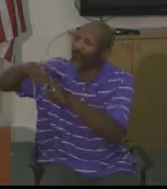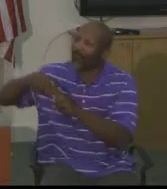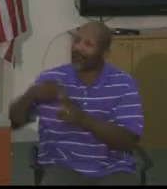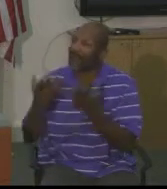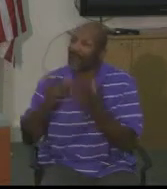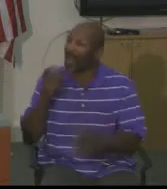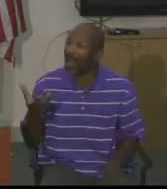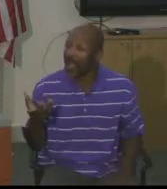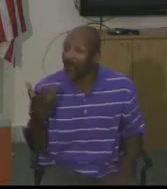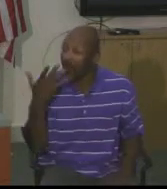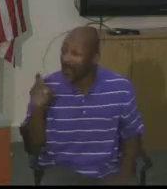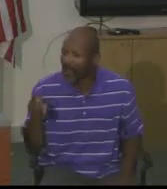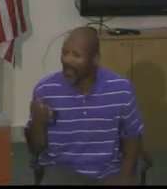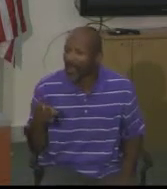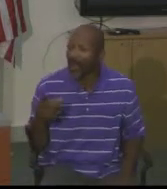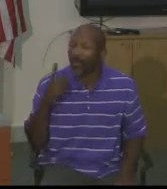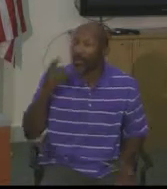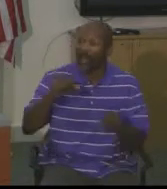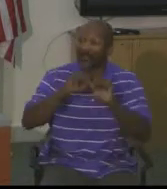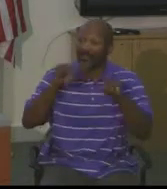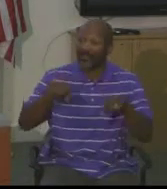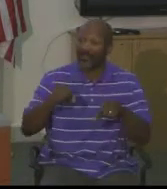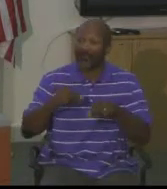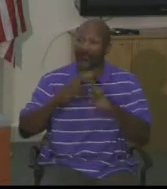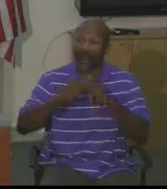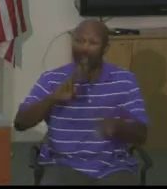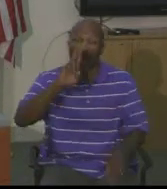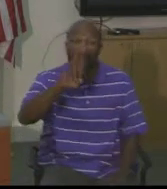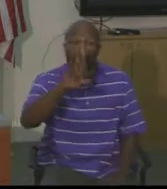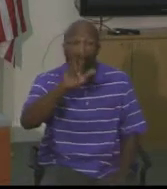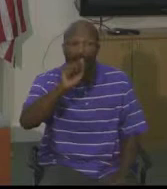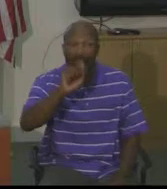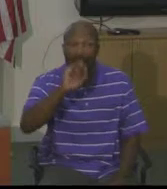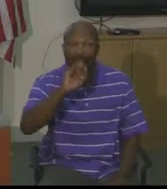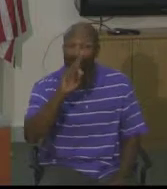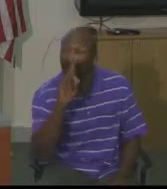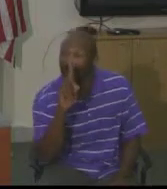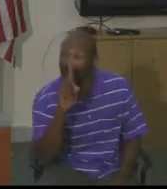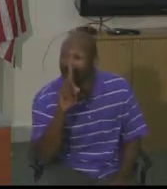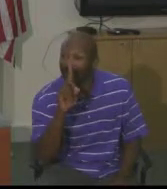We will talk about a system called RAID, R-A-I-D,